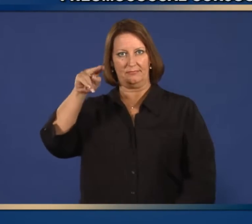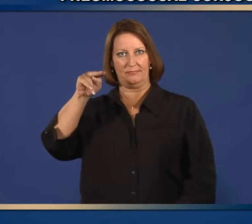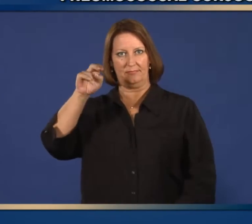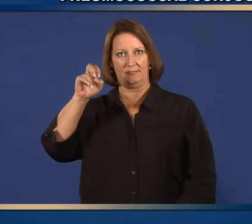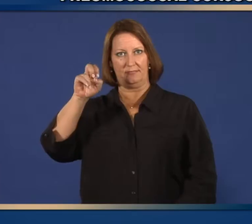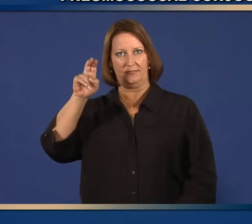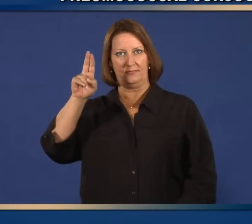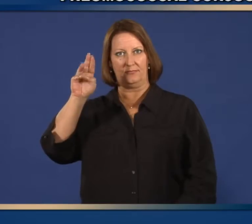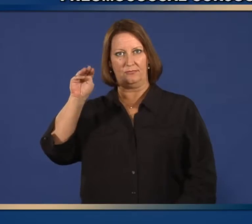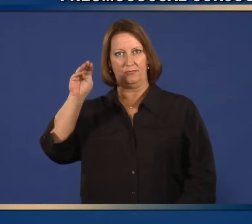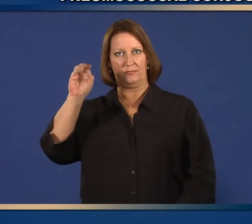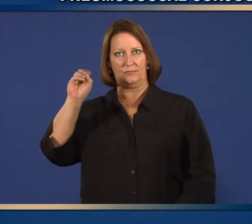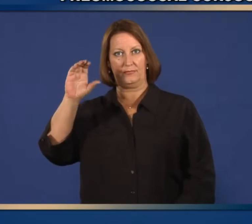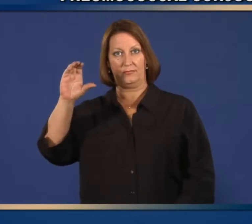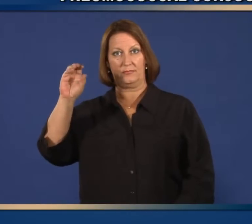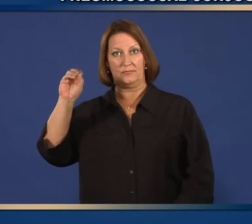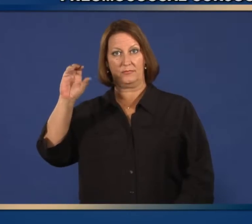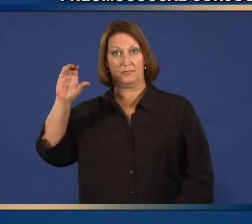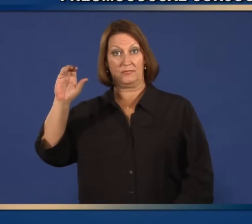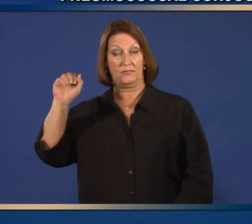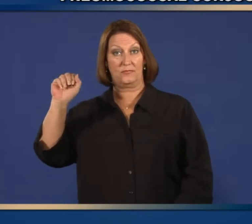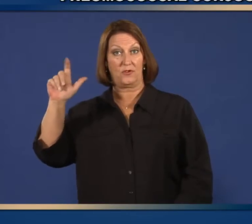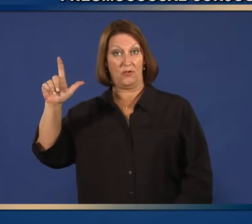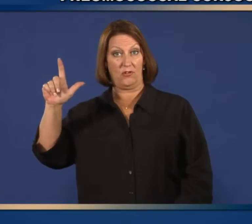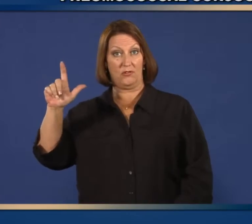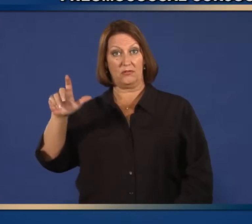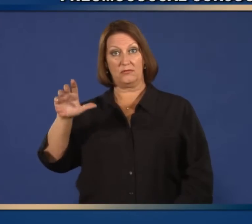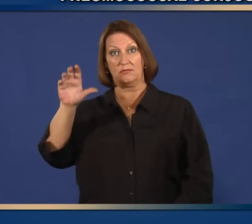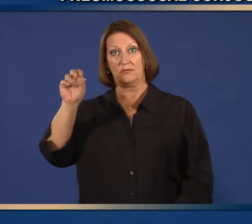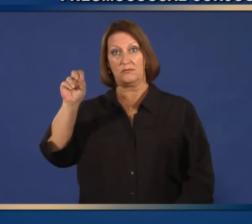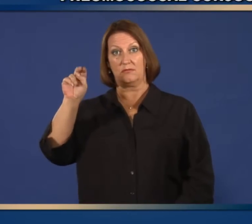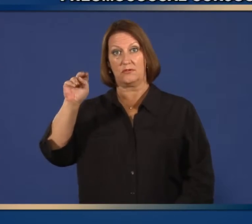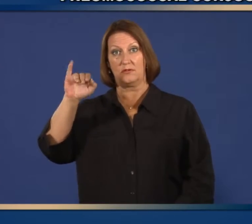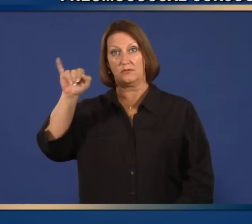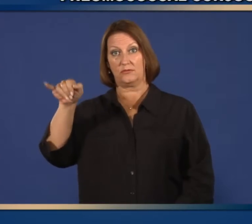pneumococcal conjugate vaccine, or